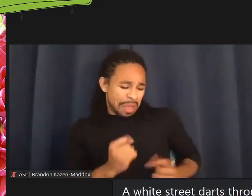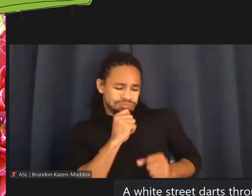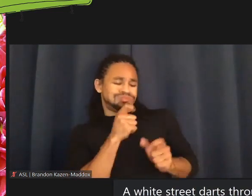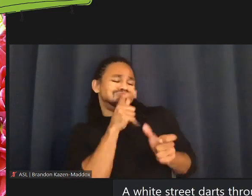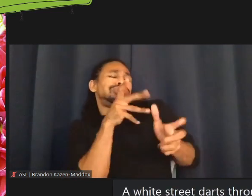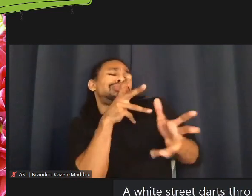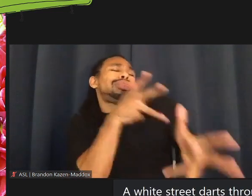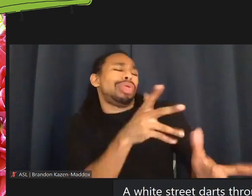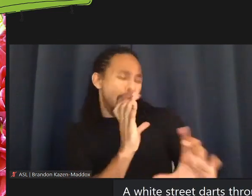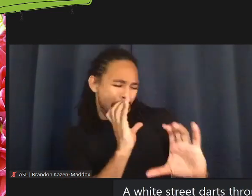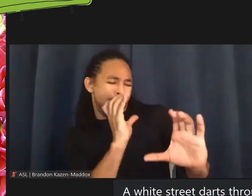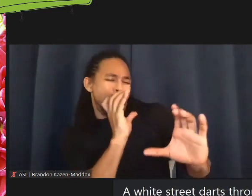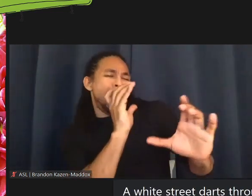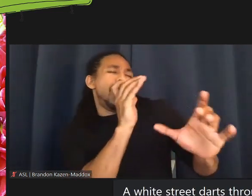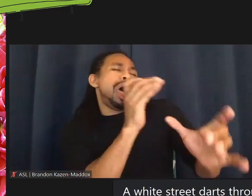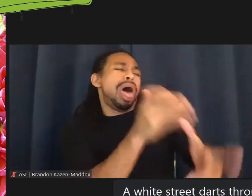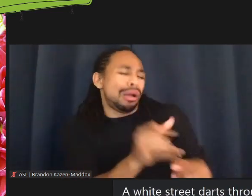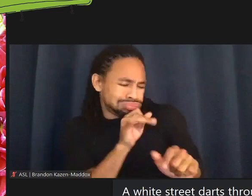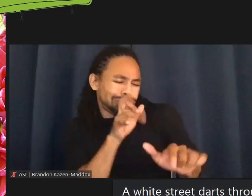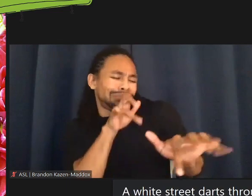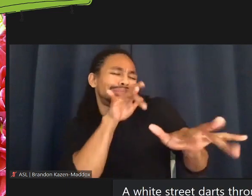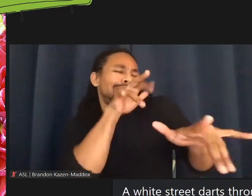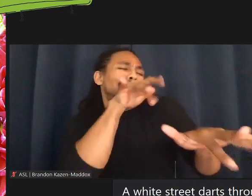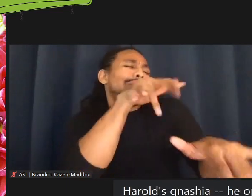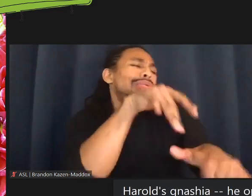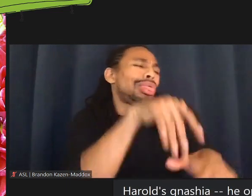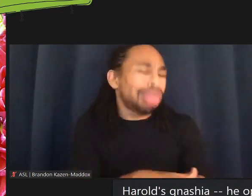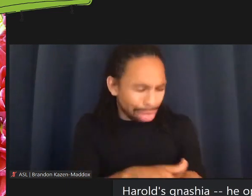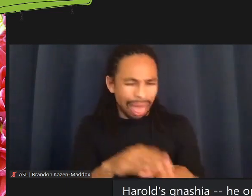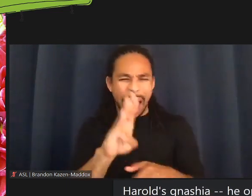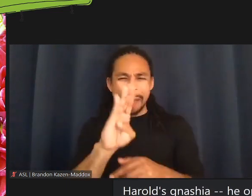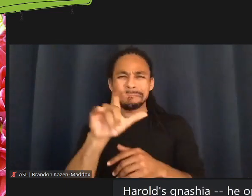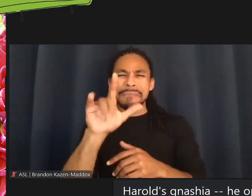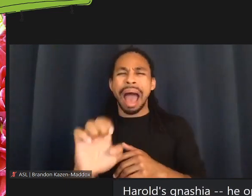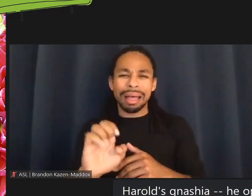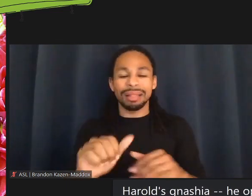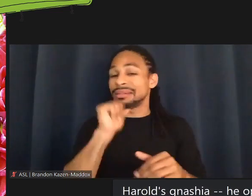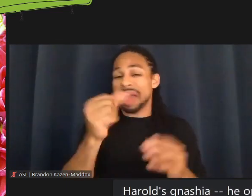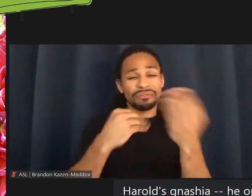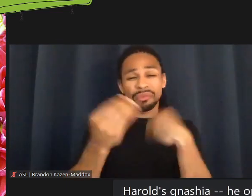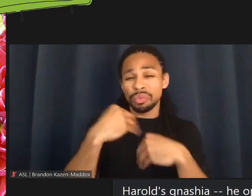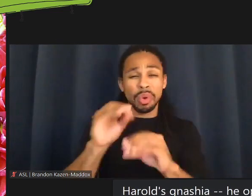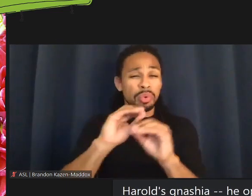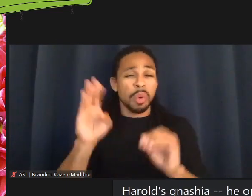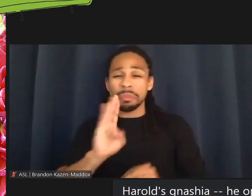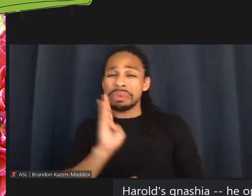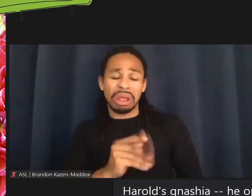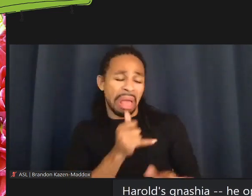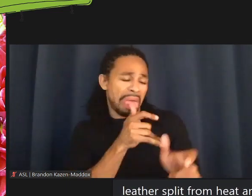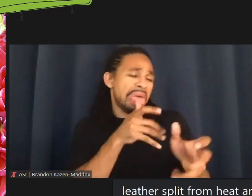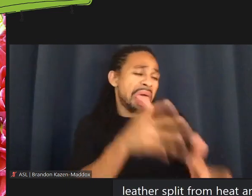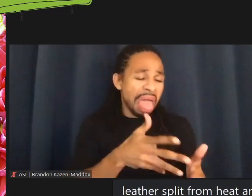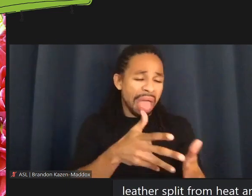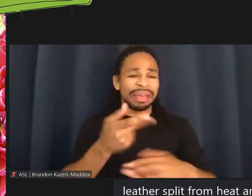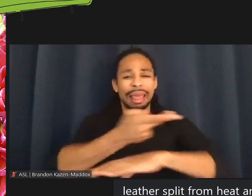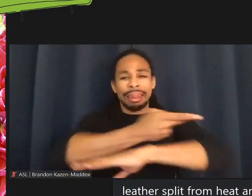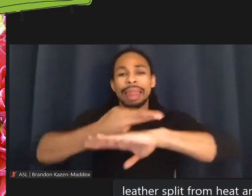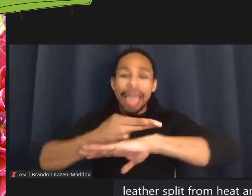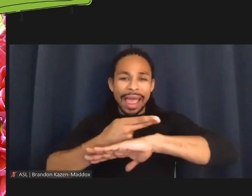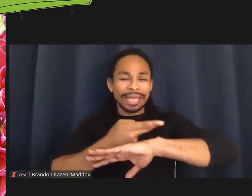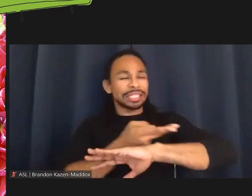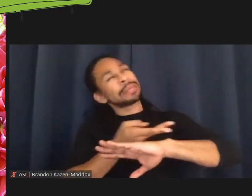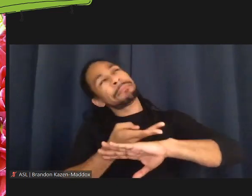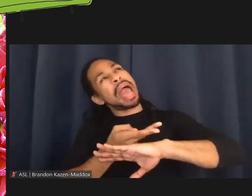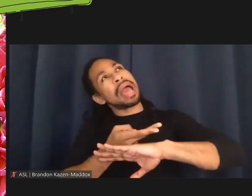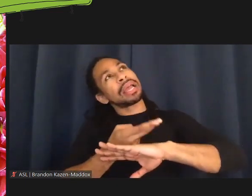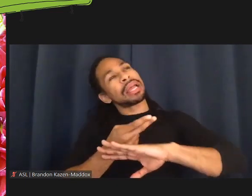through him, bileless, no longer containing food or even beer. He lays on his back and the puddle he made only an inch